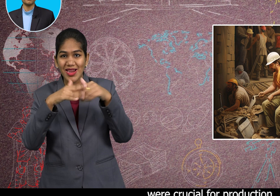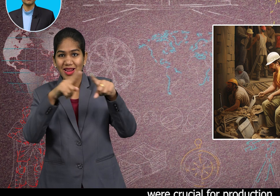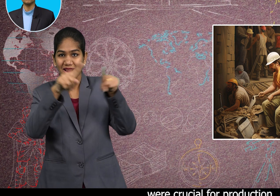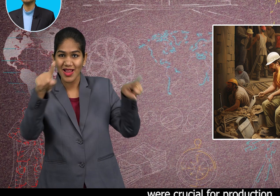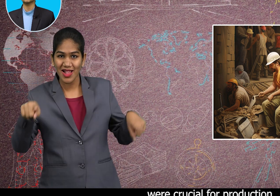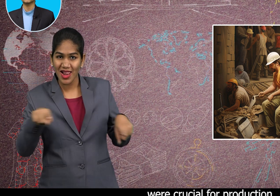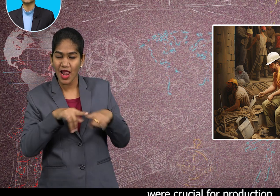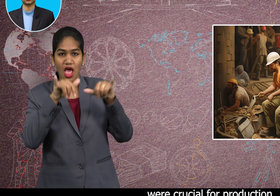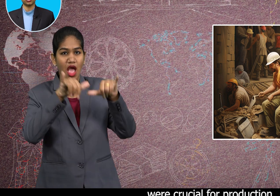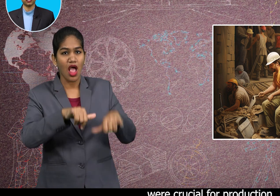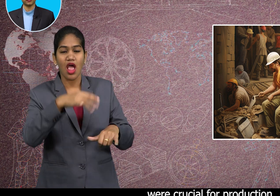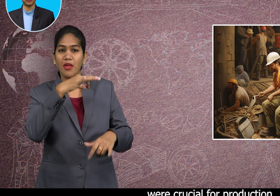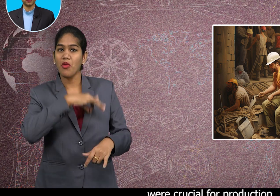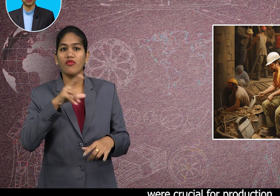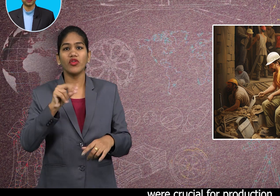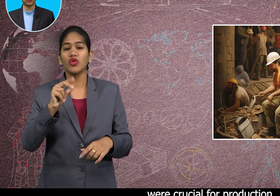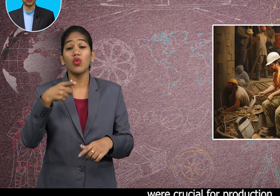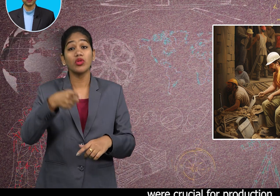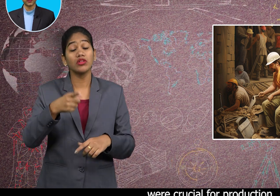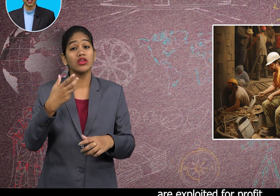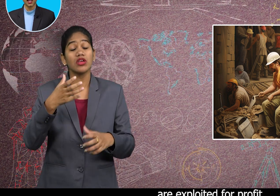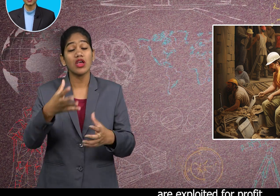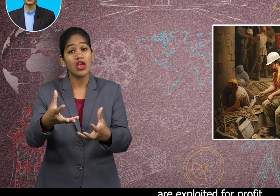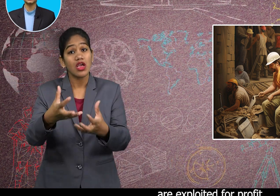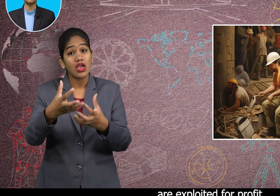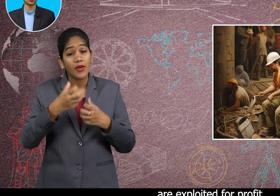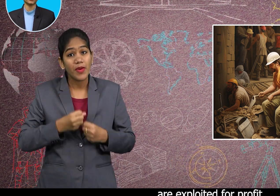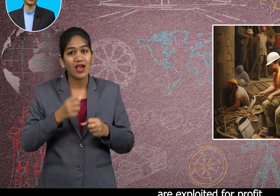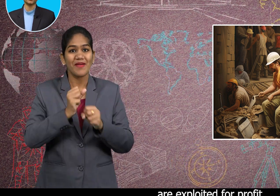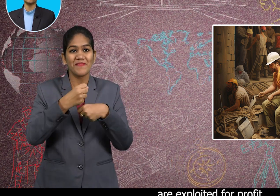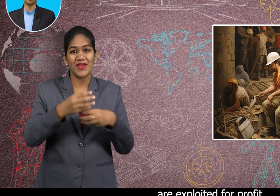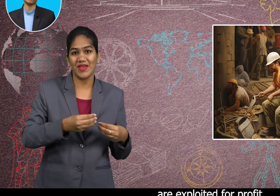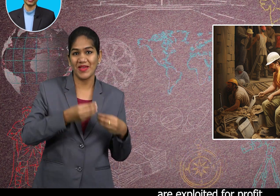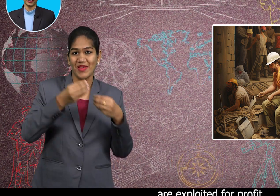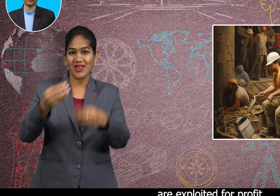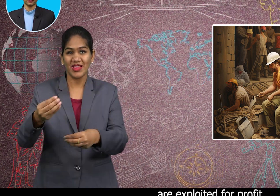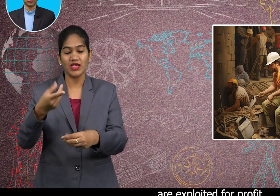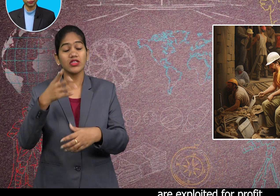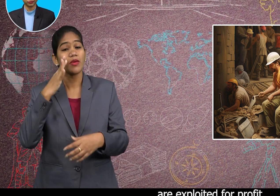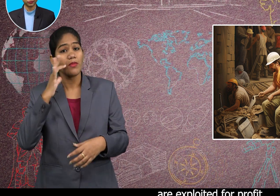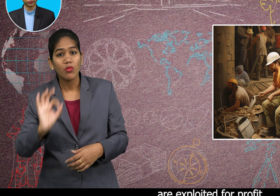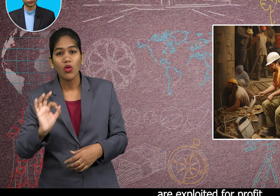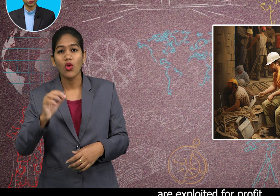crucial for production are exploited for profit.